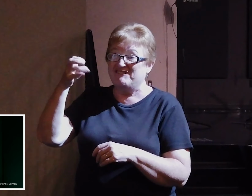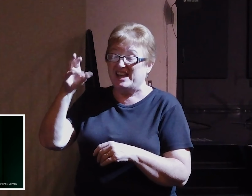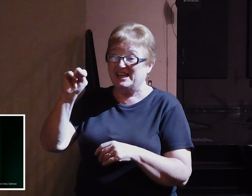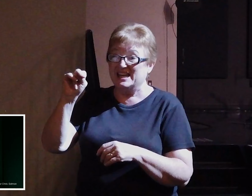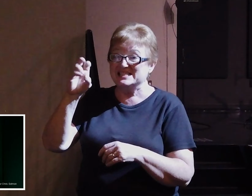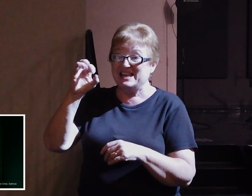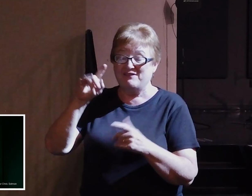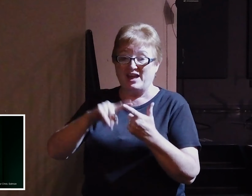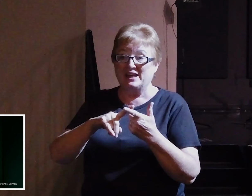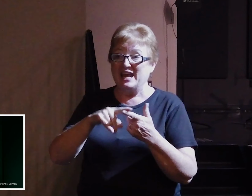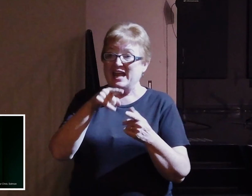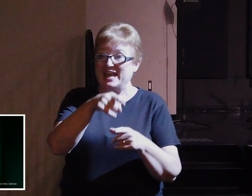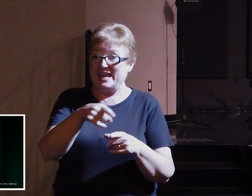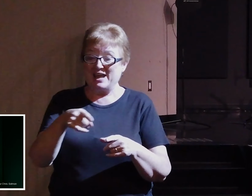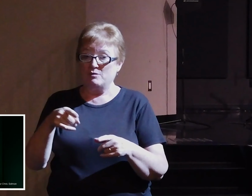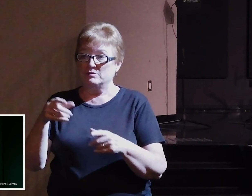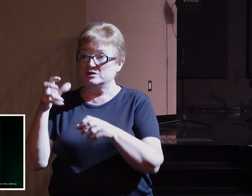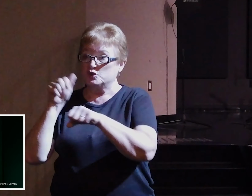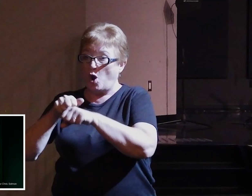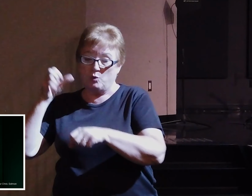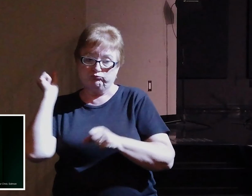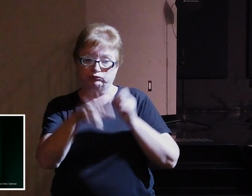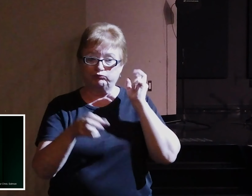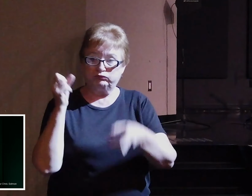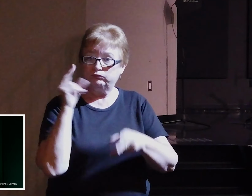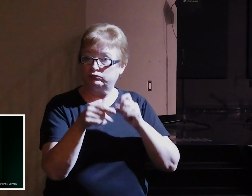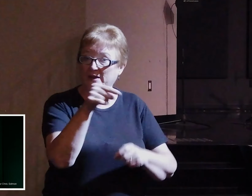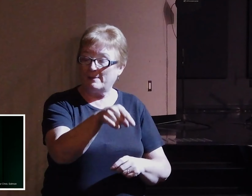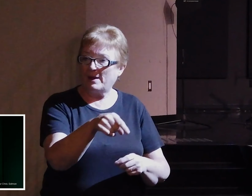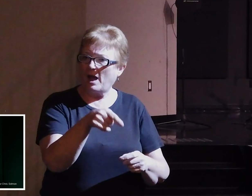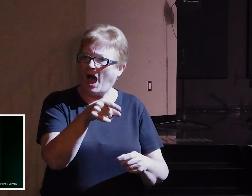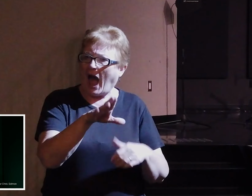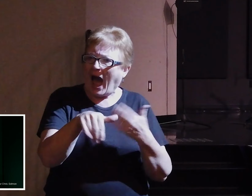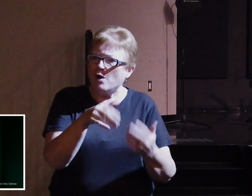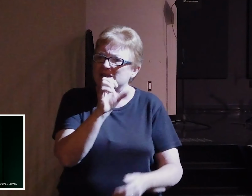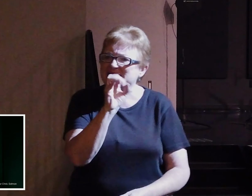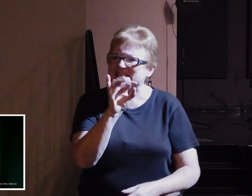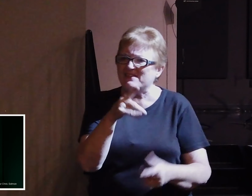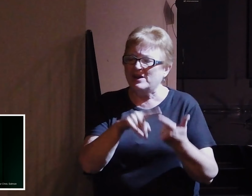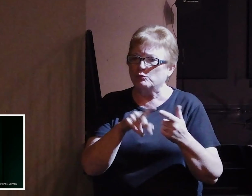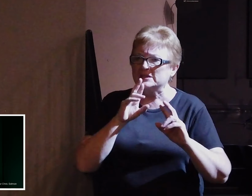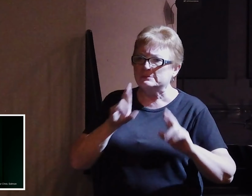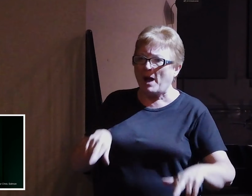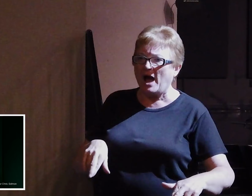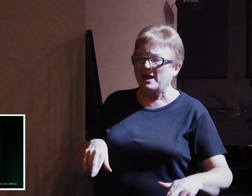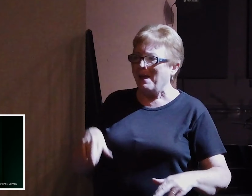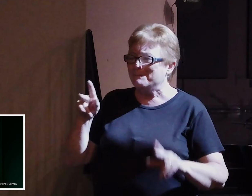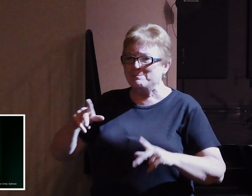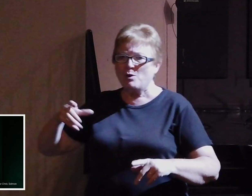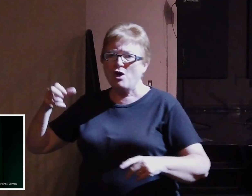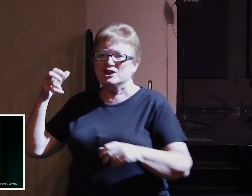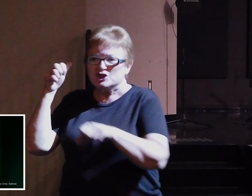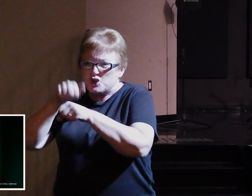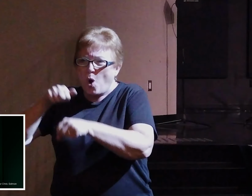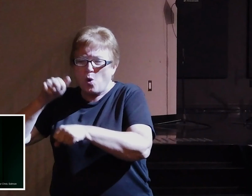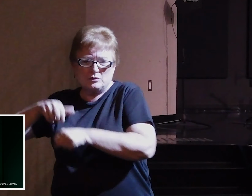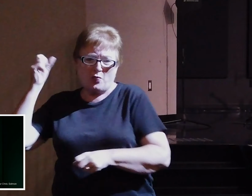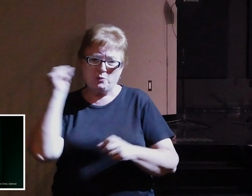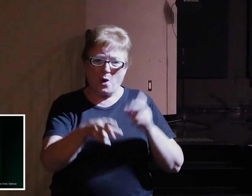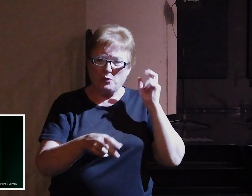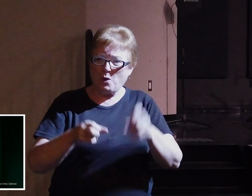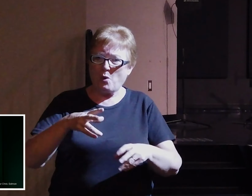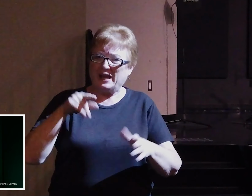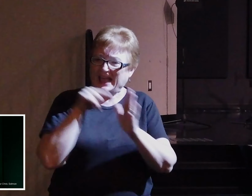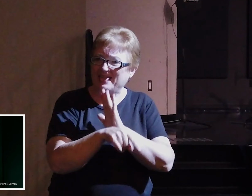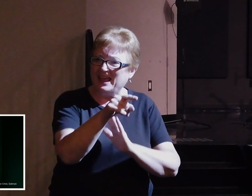And you're like, who among us would respond the way he did when people are throwing stones at him, literally throwing stones at him and